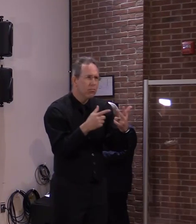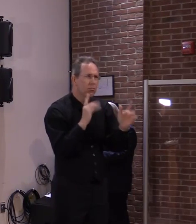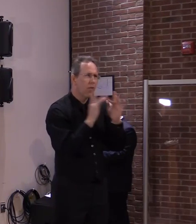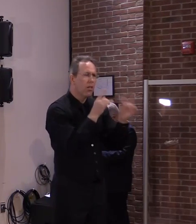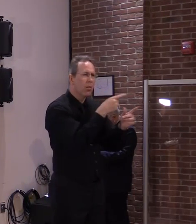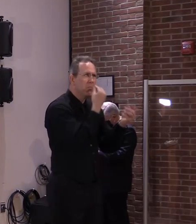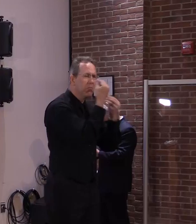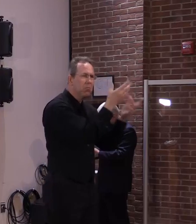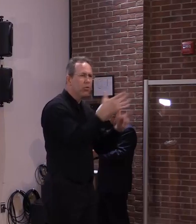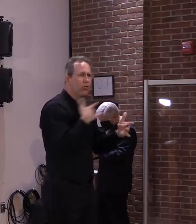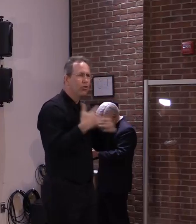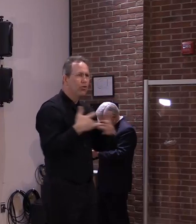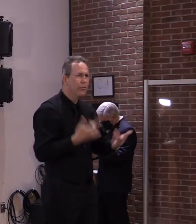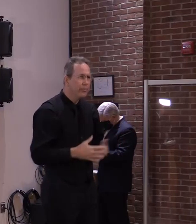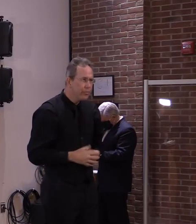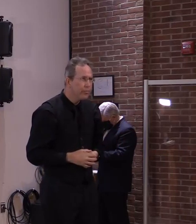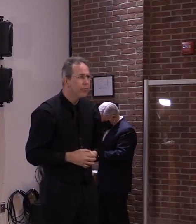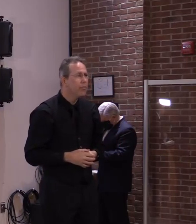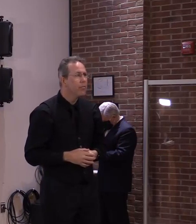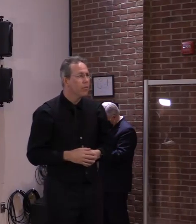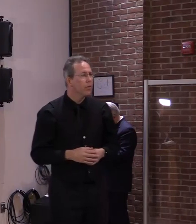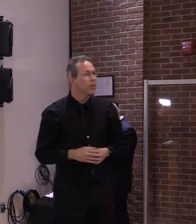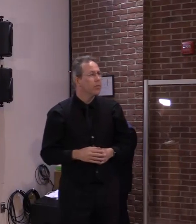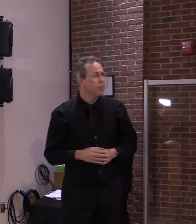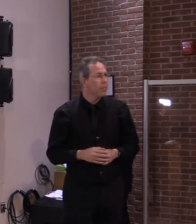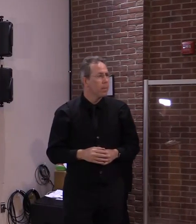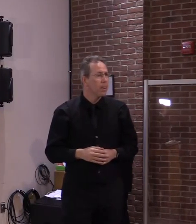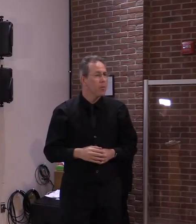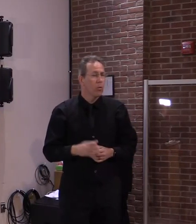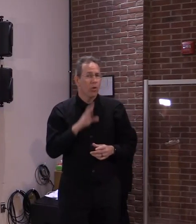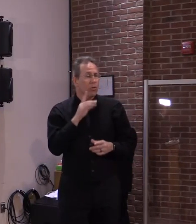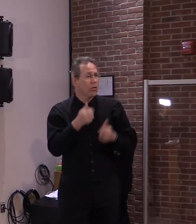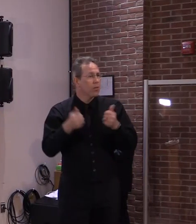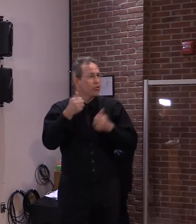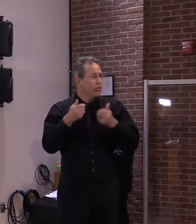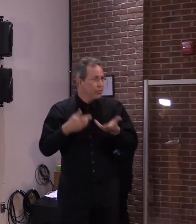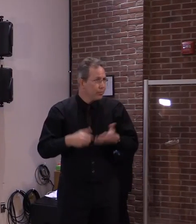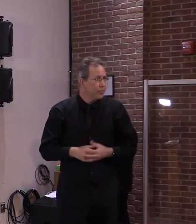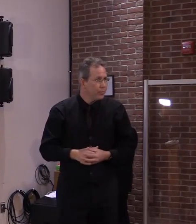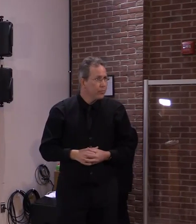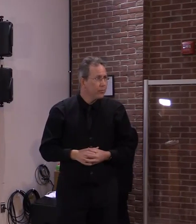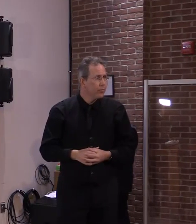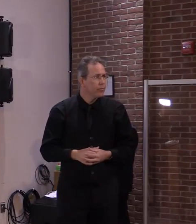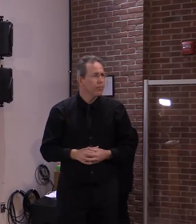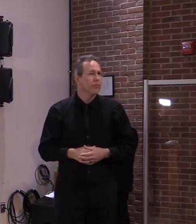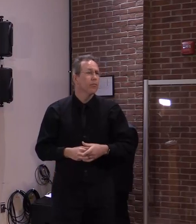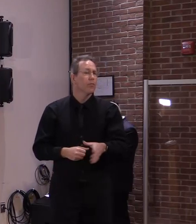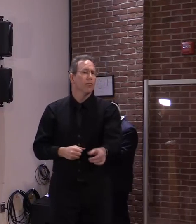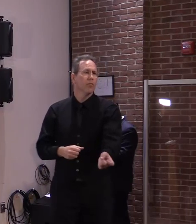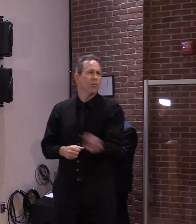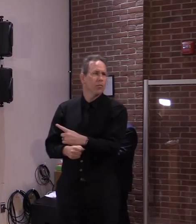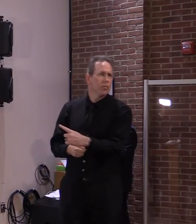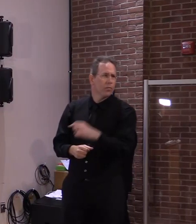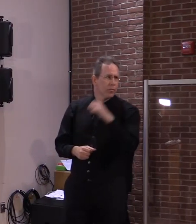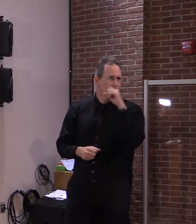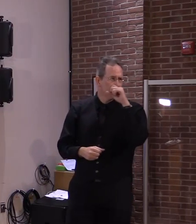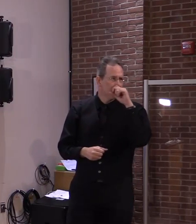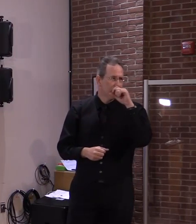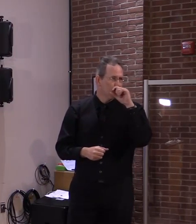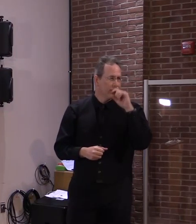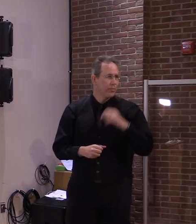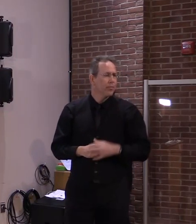Yeah, the congressional delegation did get together and issue a press release on it. I'm just asking you, just on